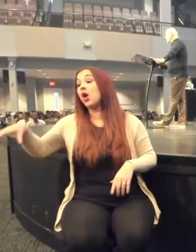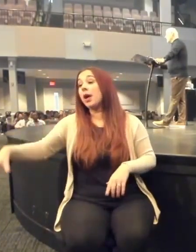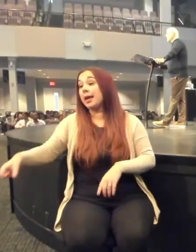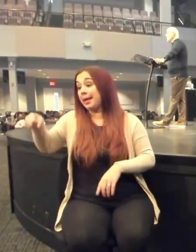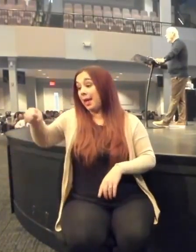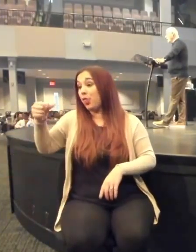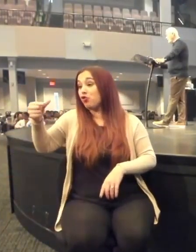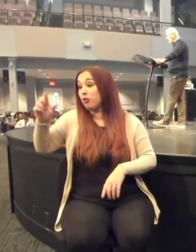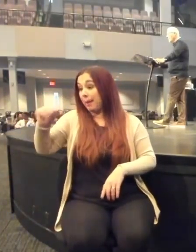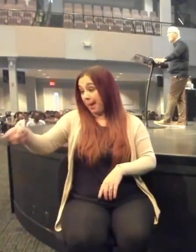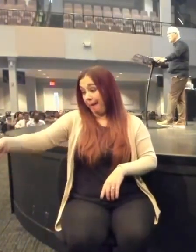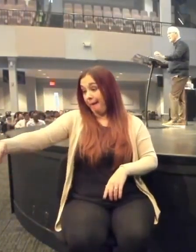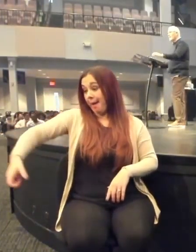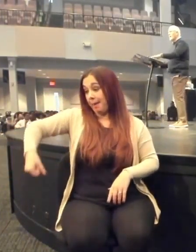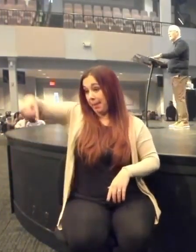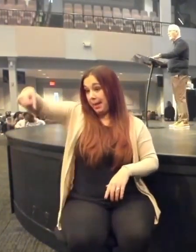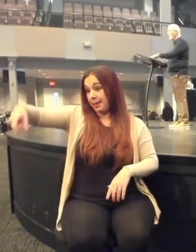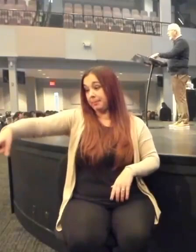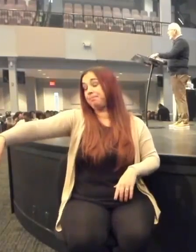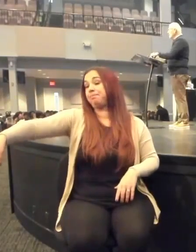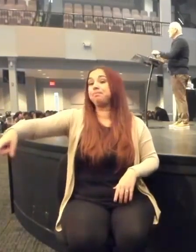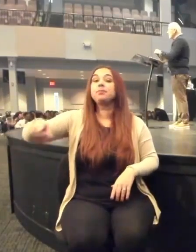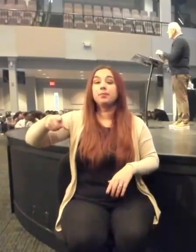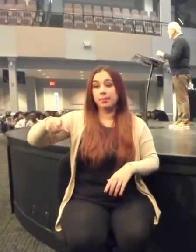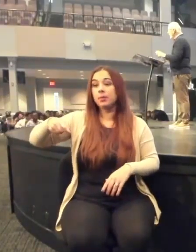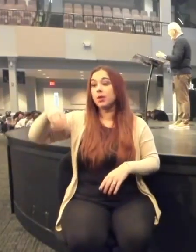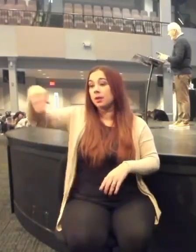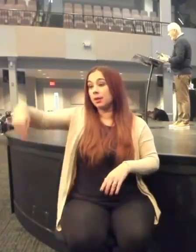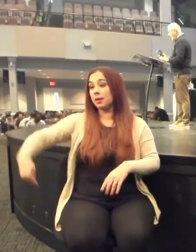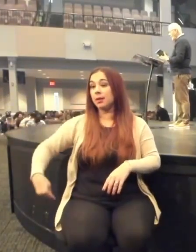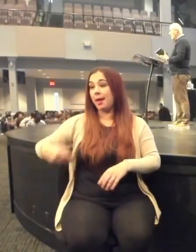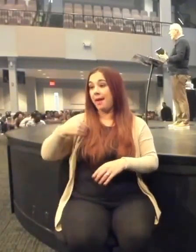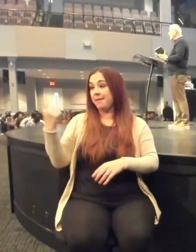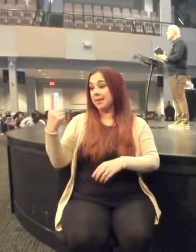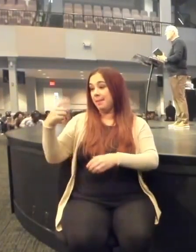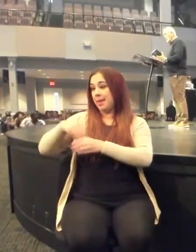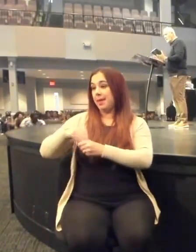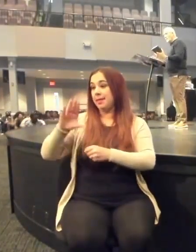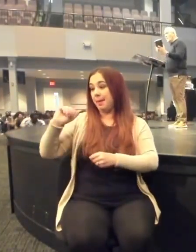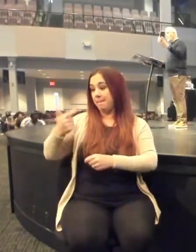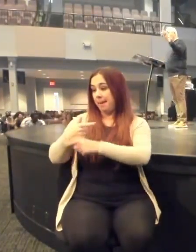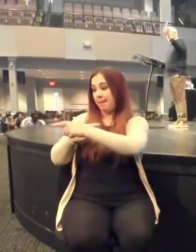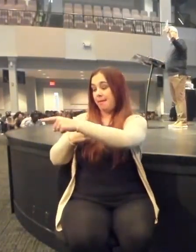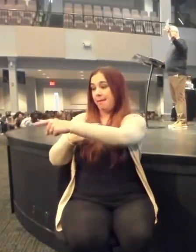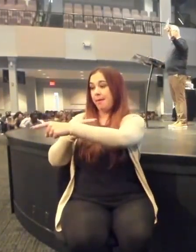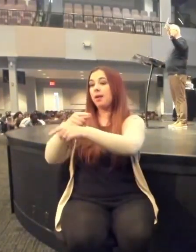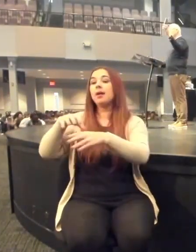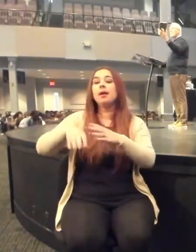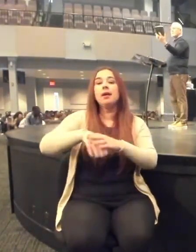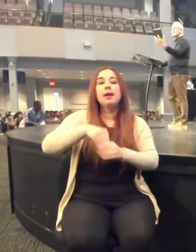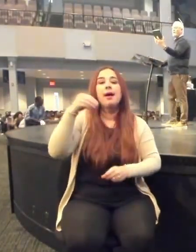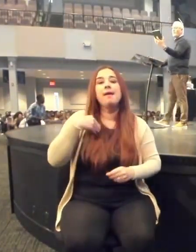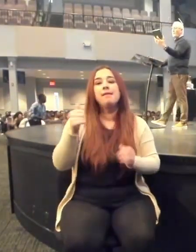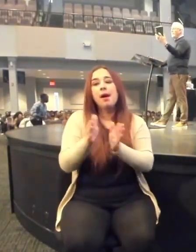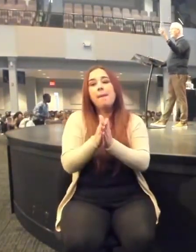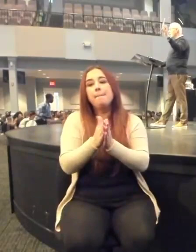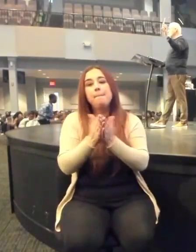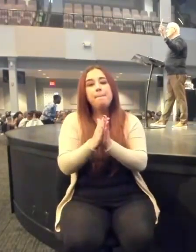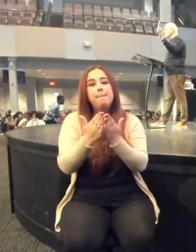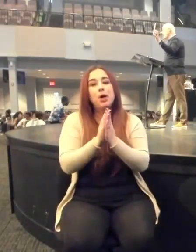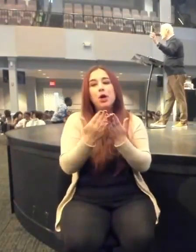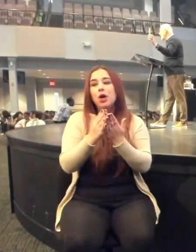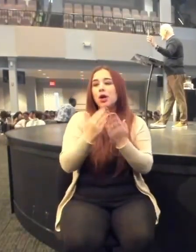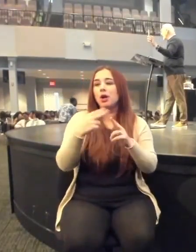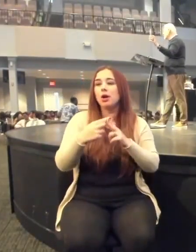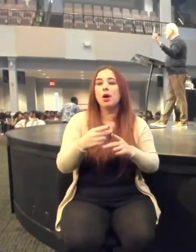down and grab the green bag on the left-hand side of the aisle and reach into that bag, and each one of you will pull out this little book. It's called When the